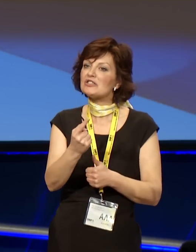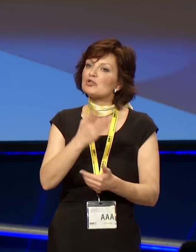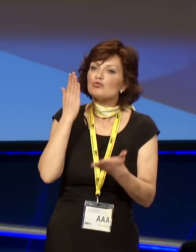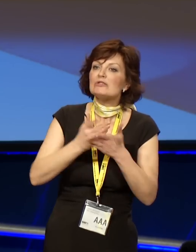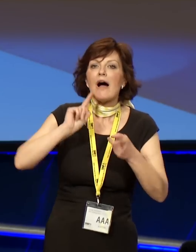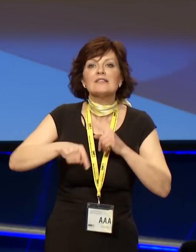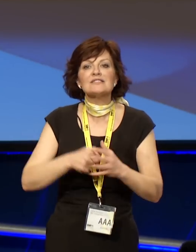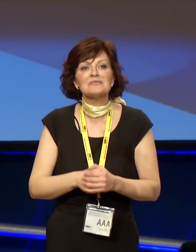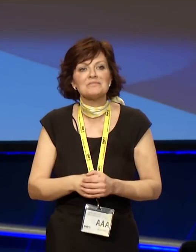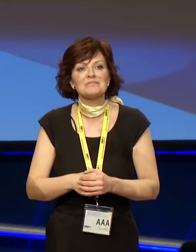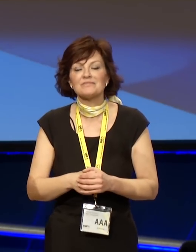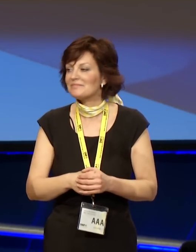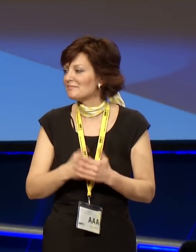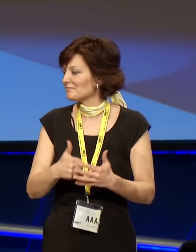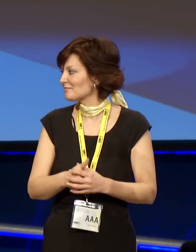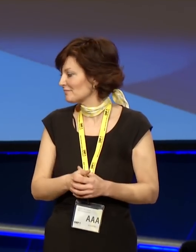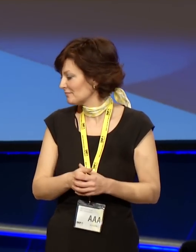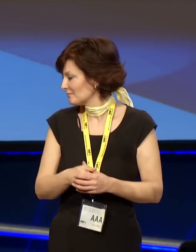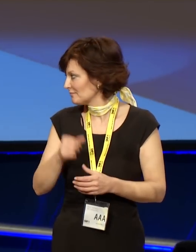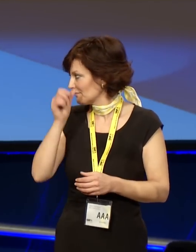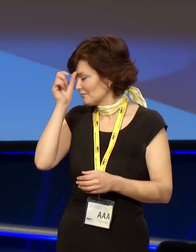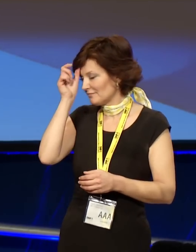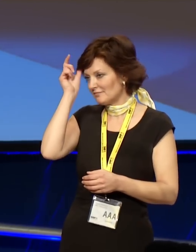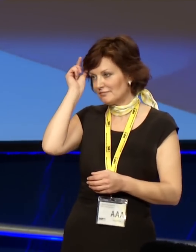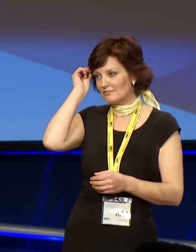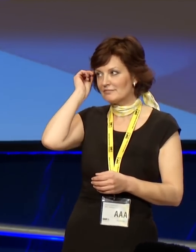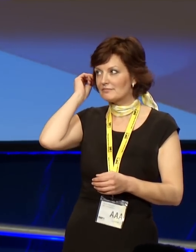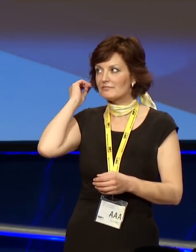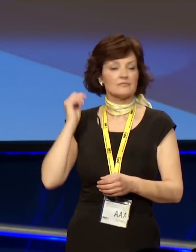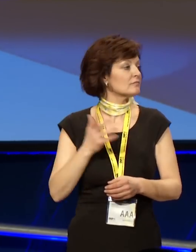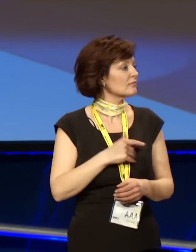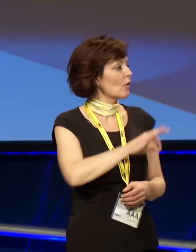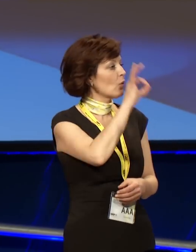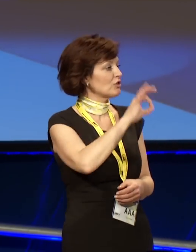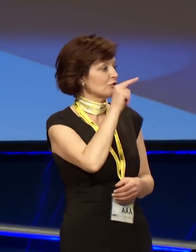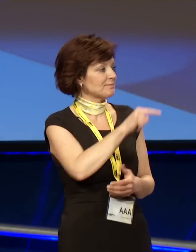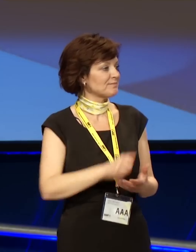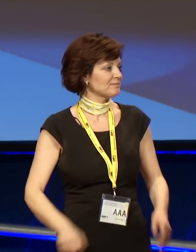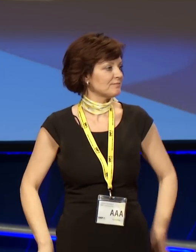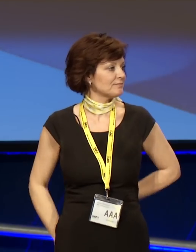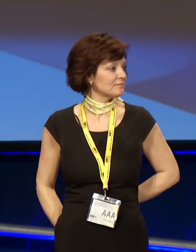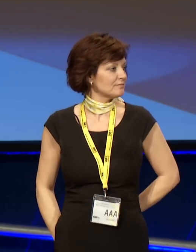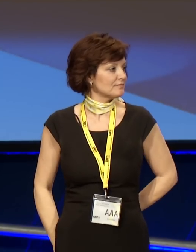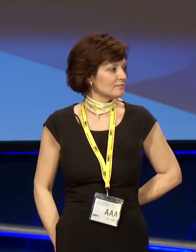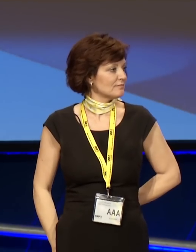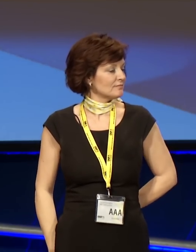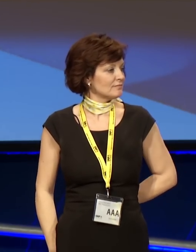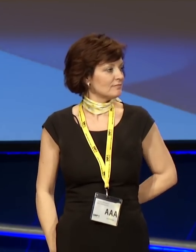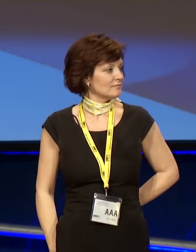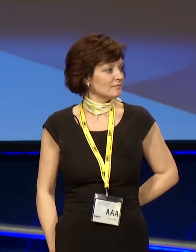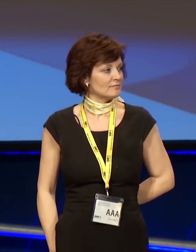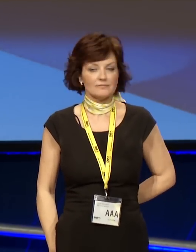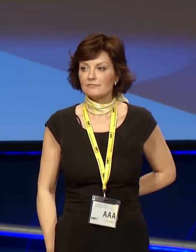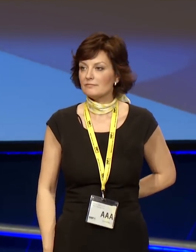answer to your question. Okay, thank you. There's That gentleman over there is going to take it,